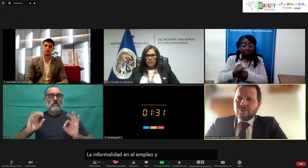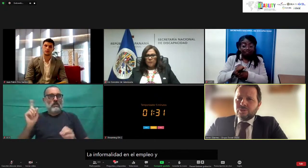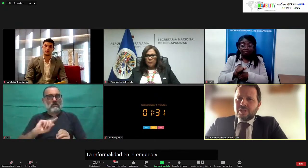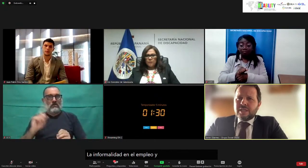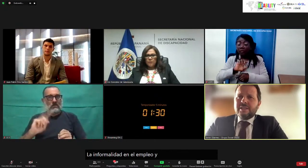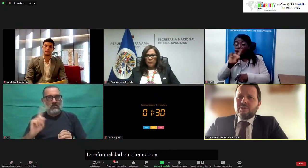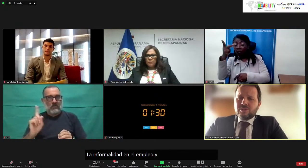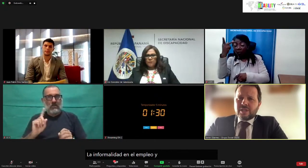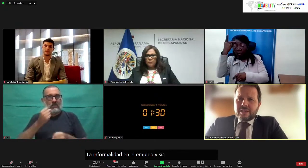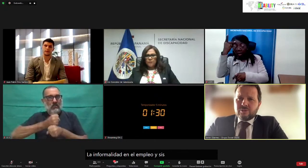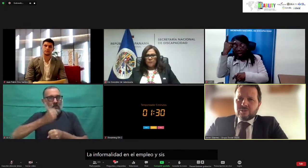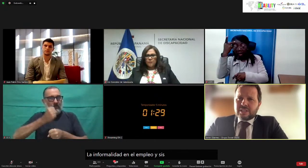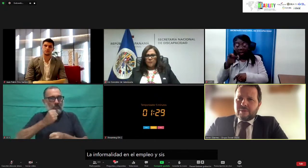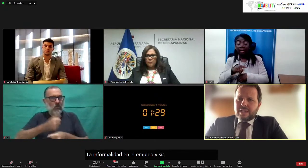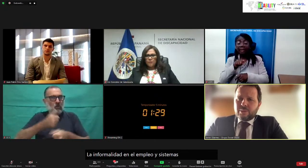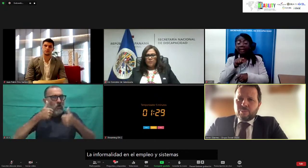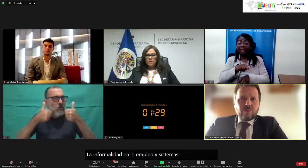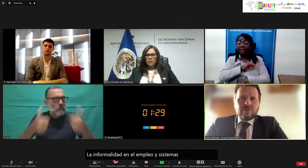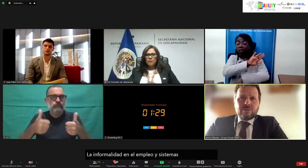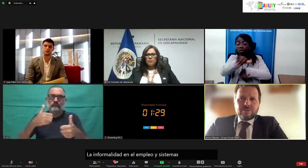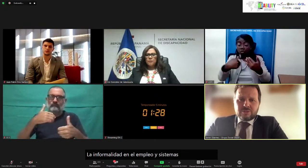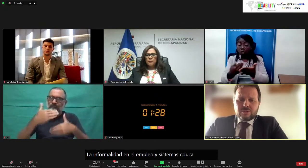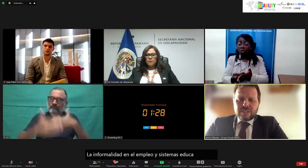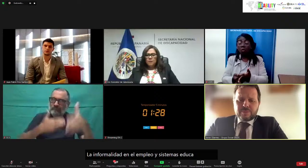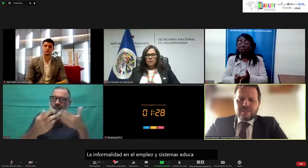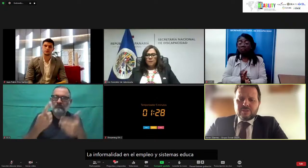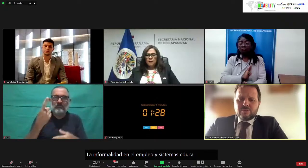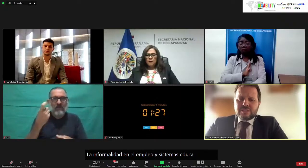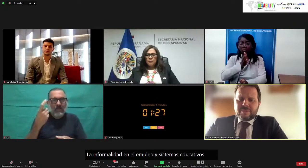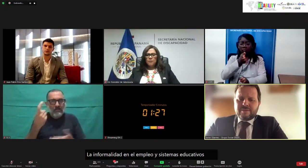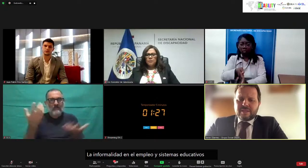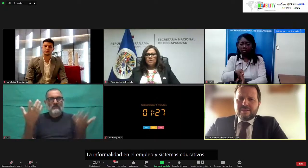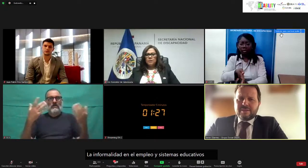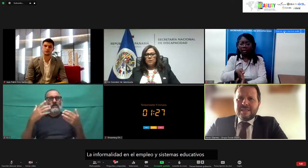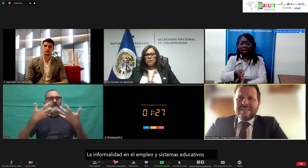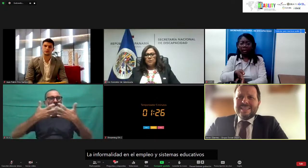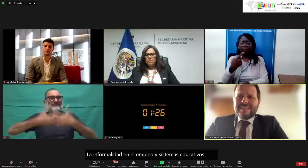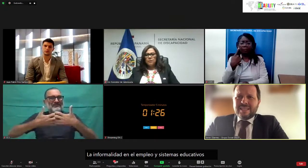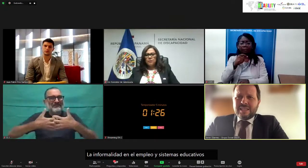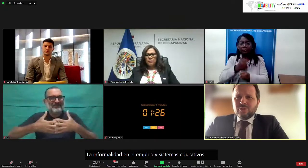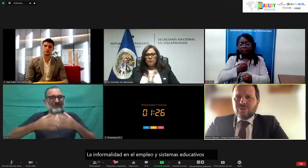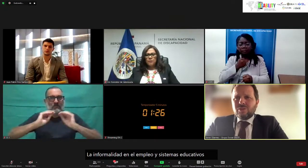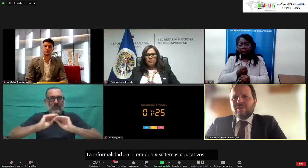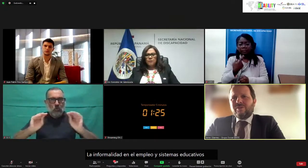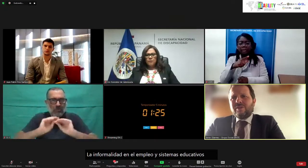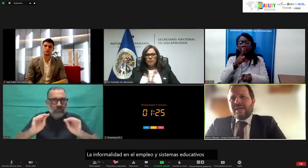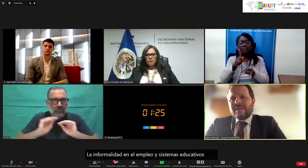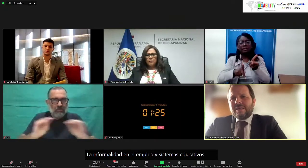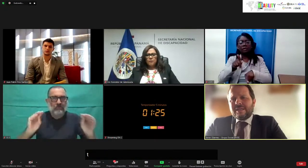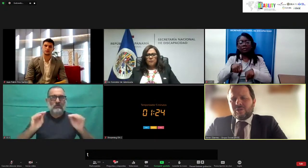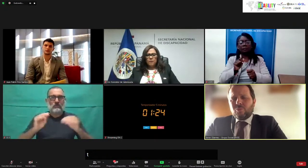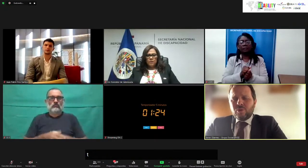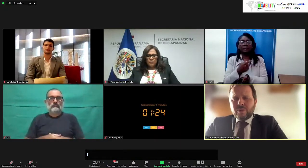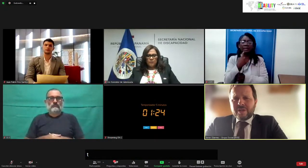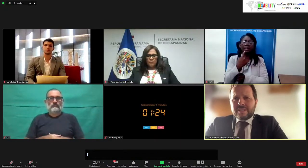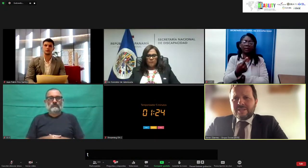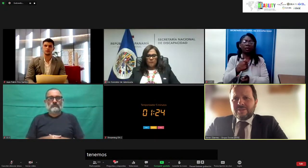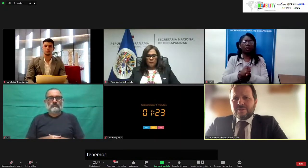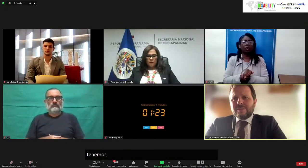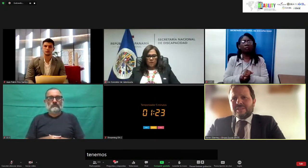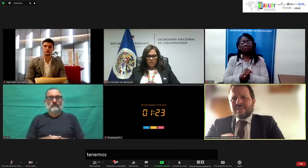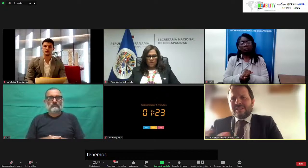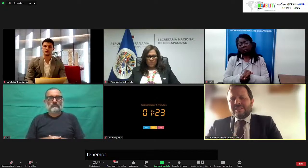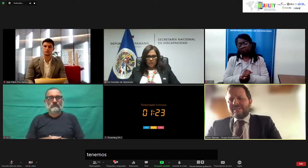employment so in this case we are all working pro the right in favor of the rights of